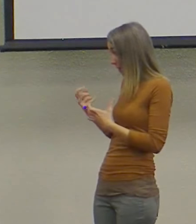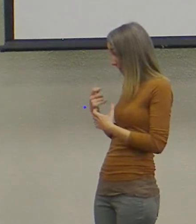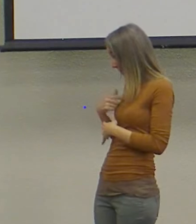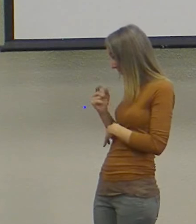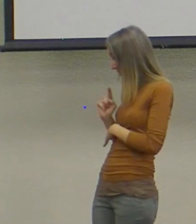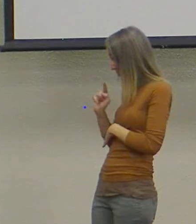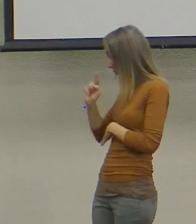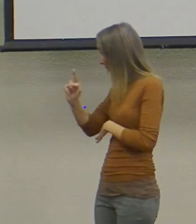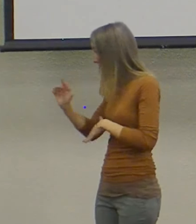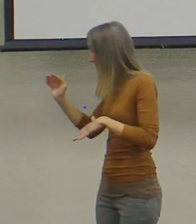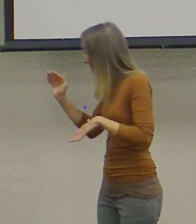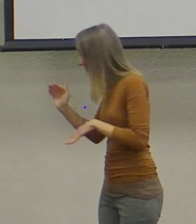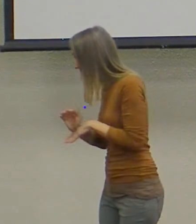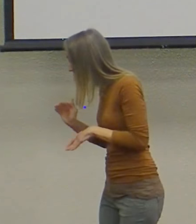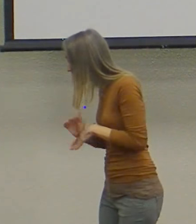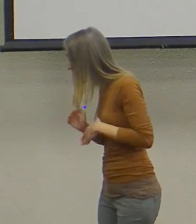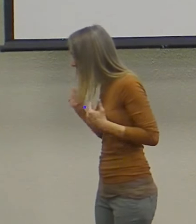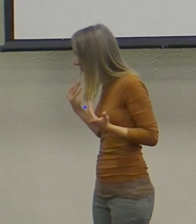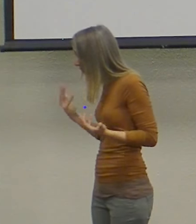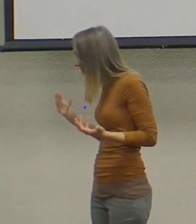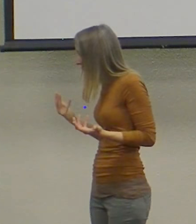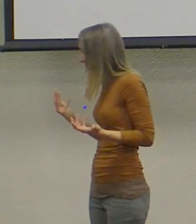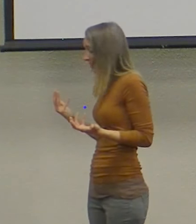there at night